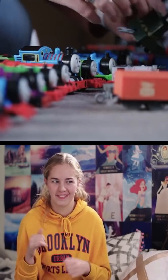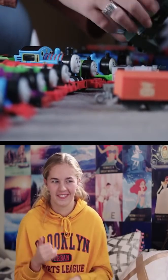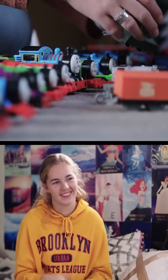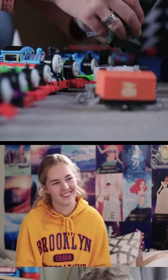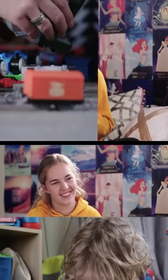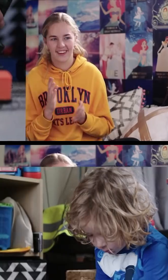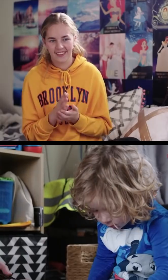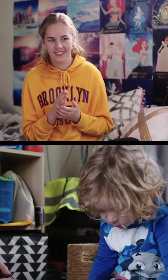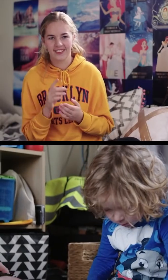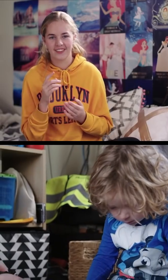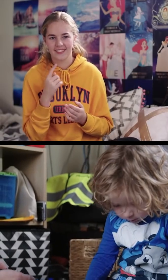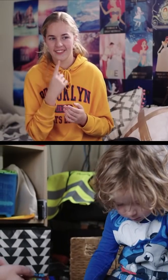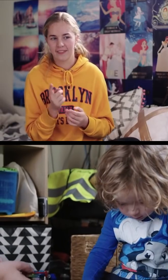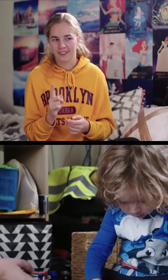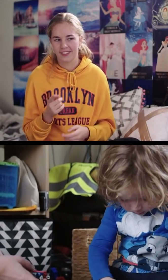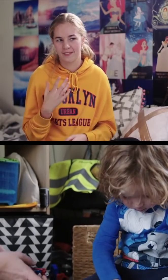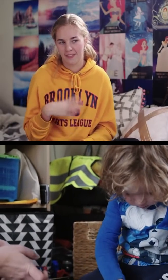She's really, really strong.